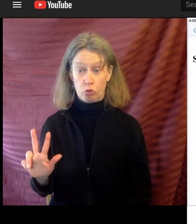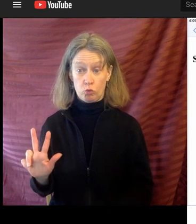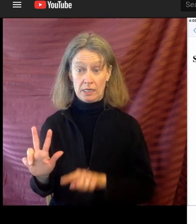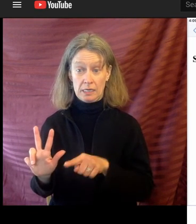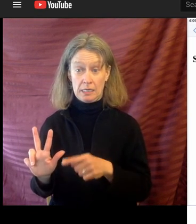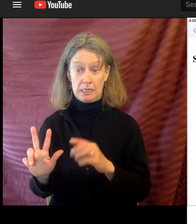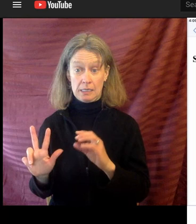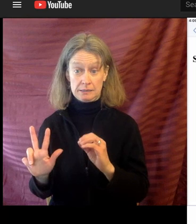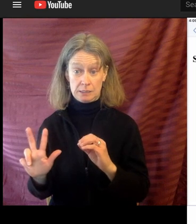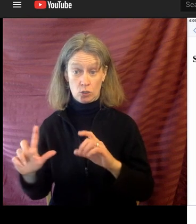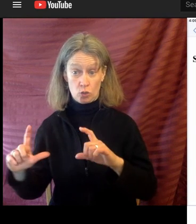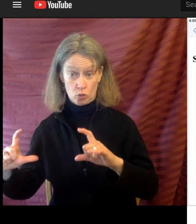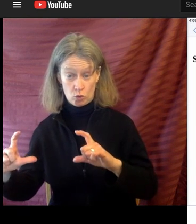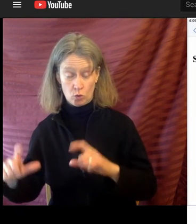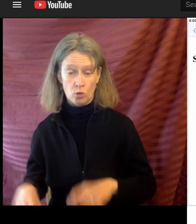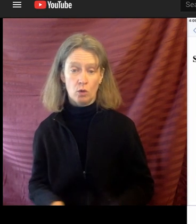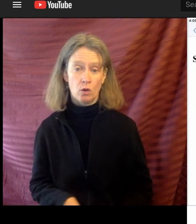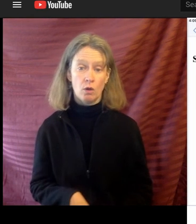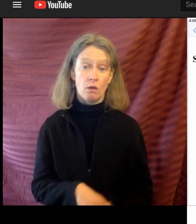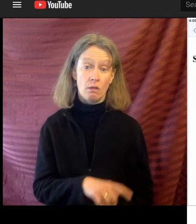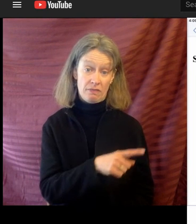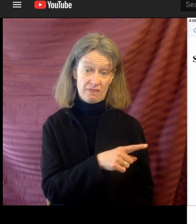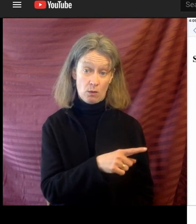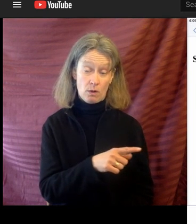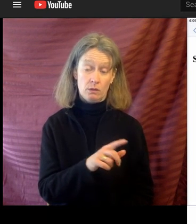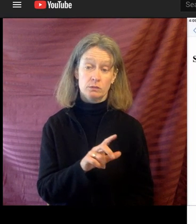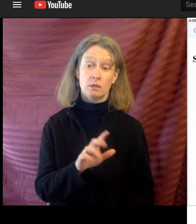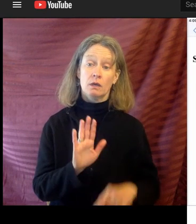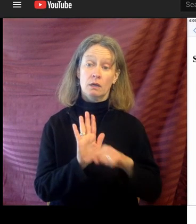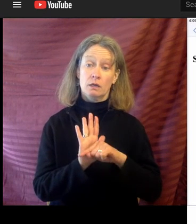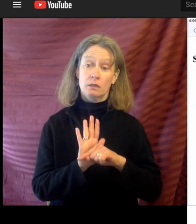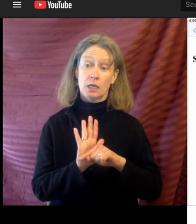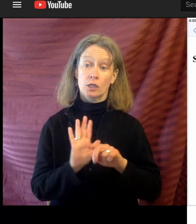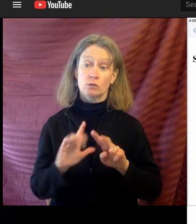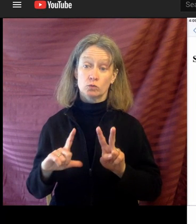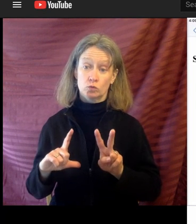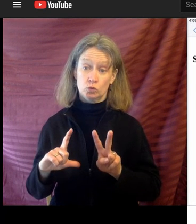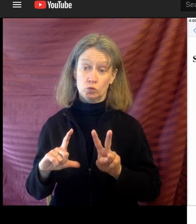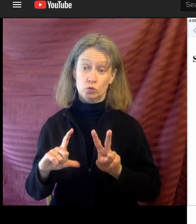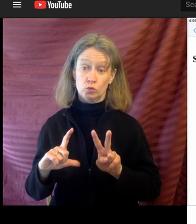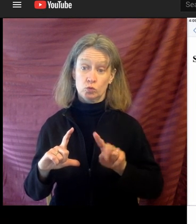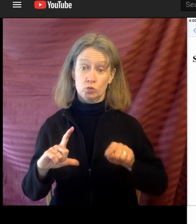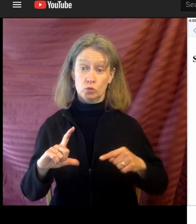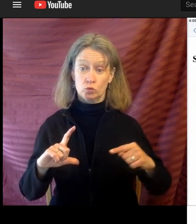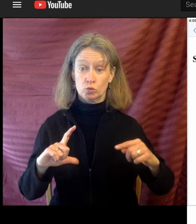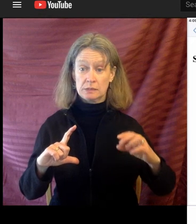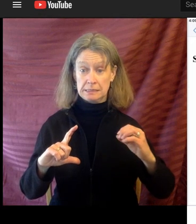And the other end would be negative 2, 0.